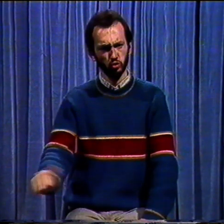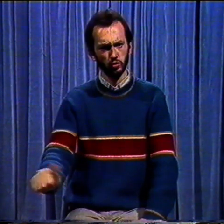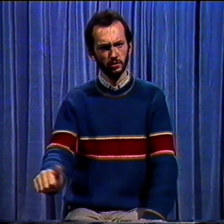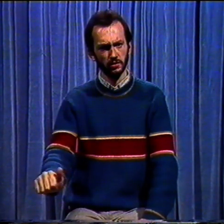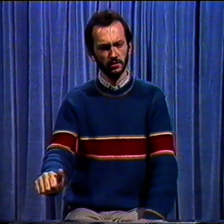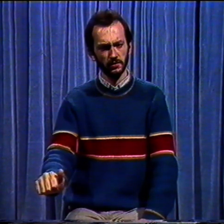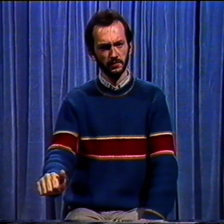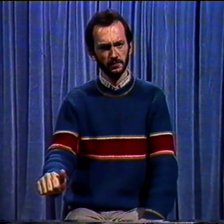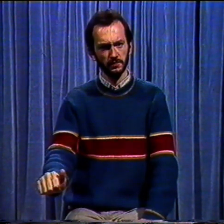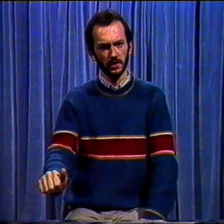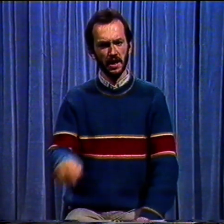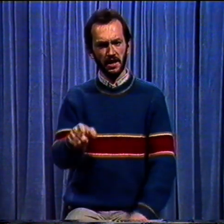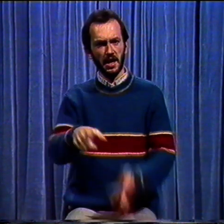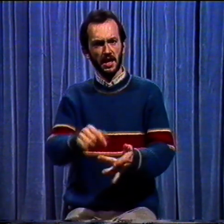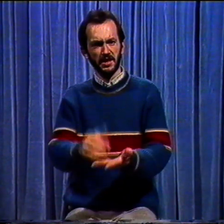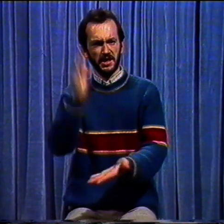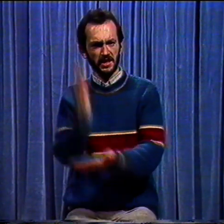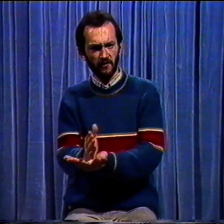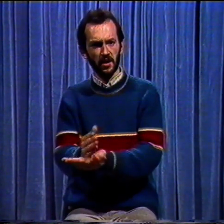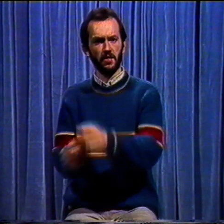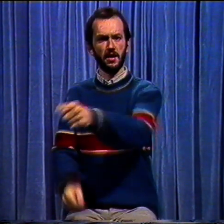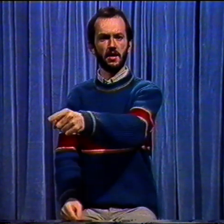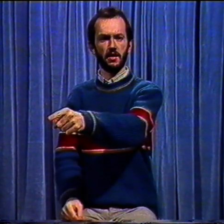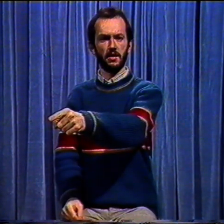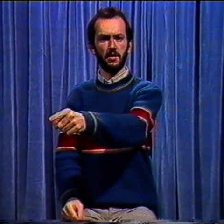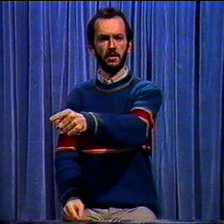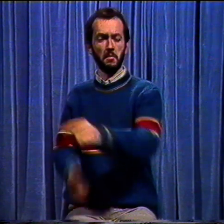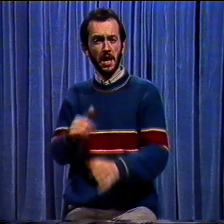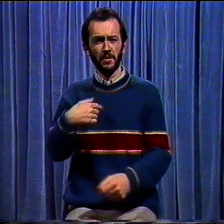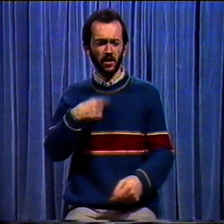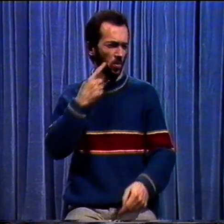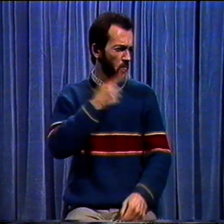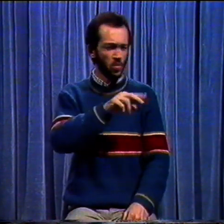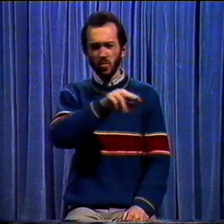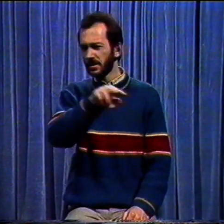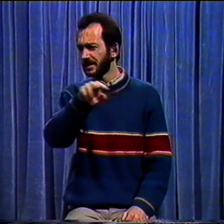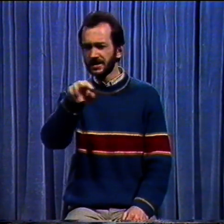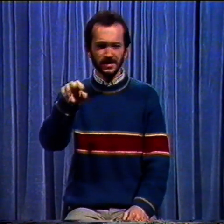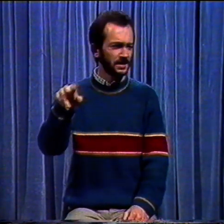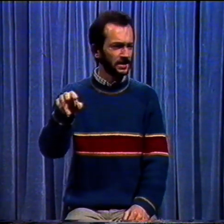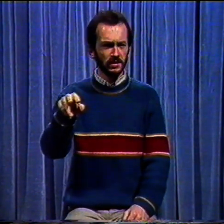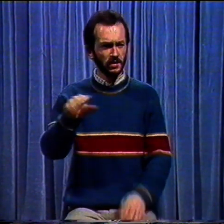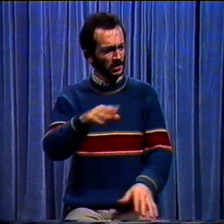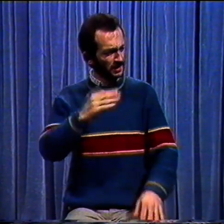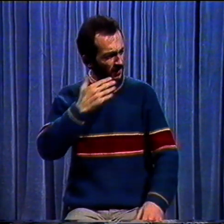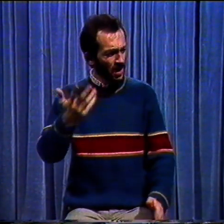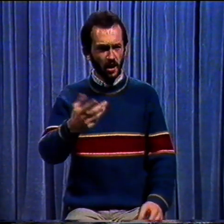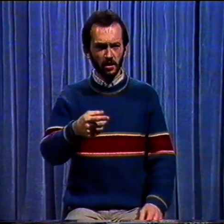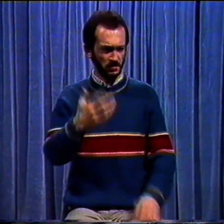there. He is definitely there. maybe I've been looking for somebody desperately, and I say to